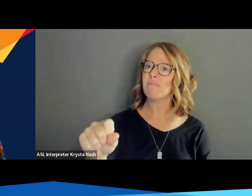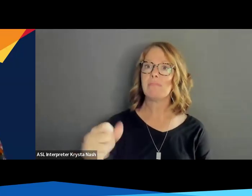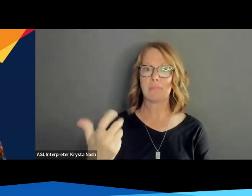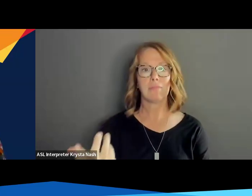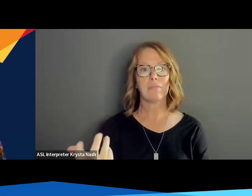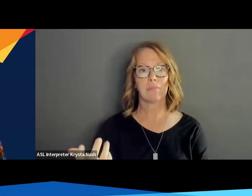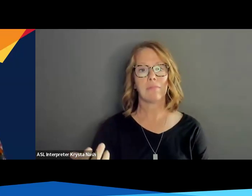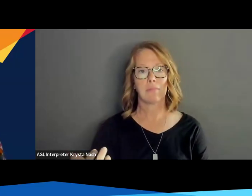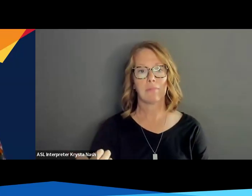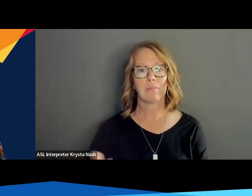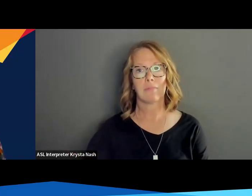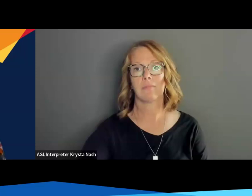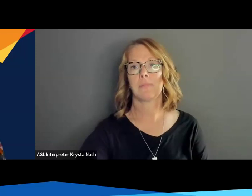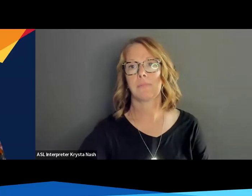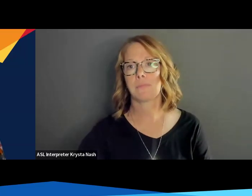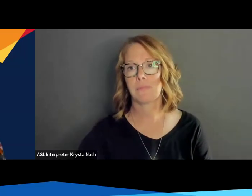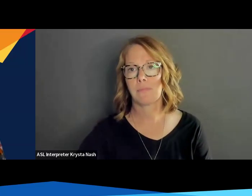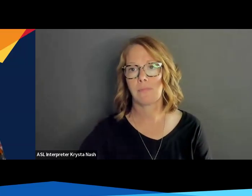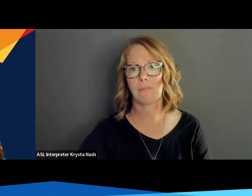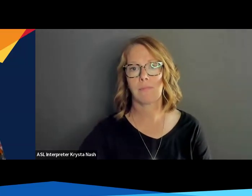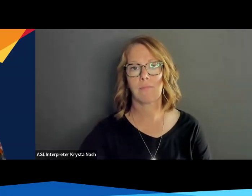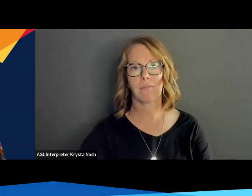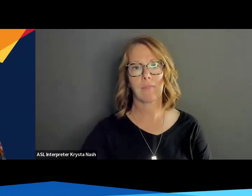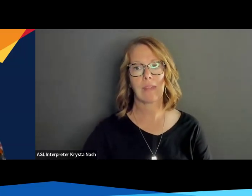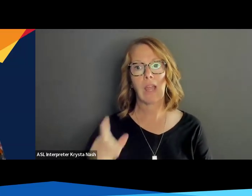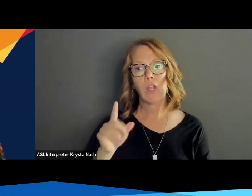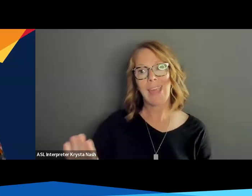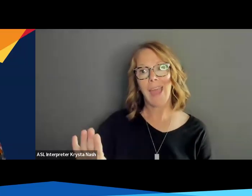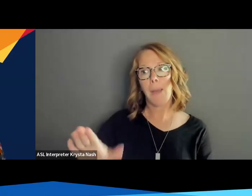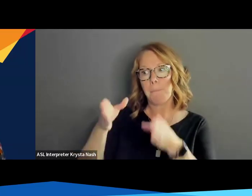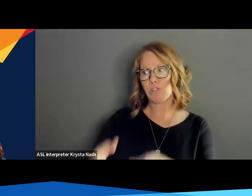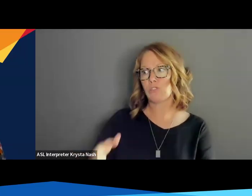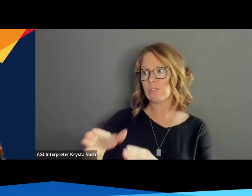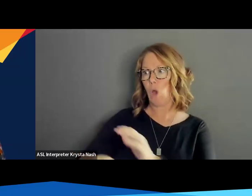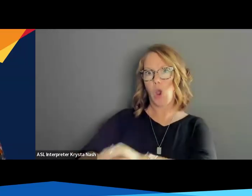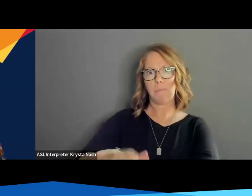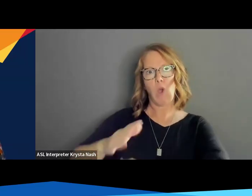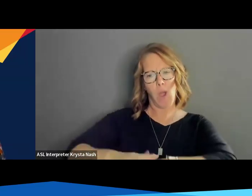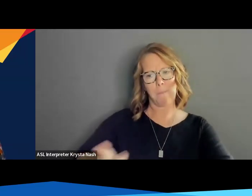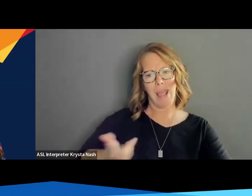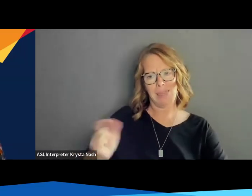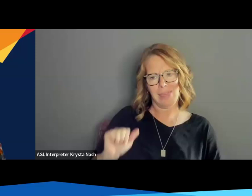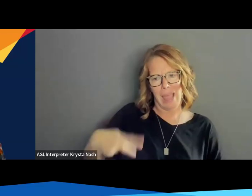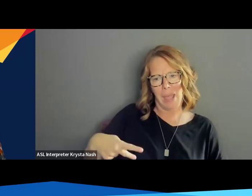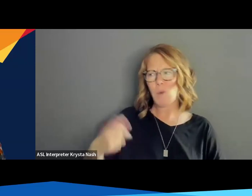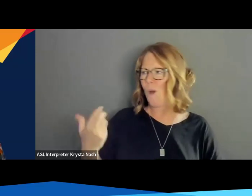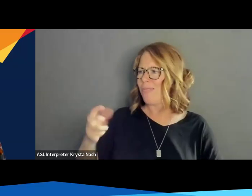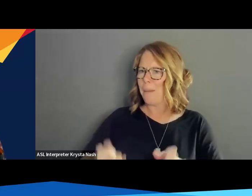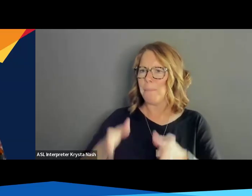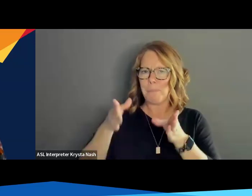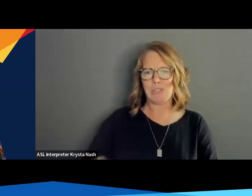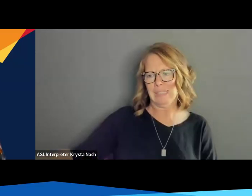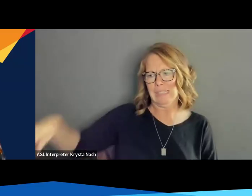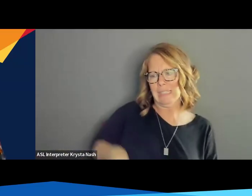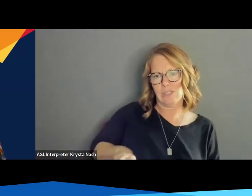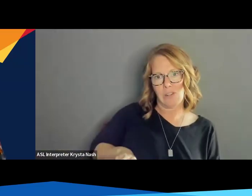that, would you get this person's arm off my lap? Or, why is this person sitting so close to me?